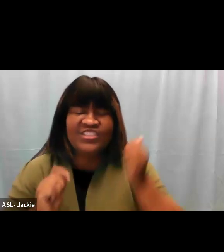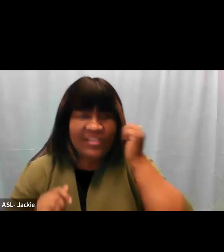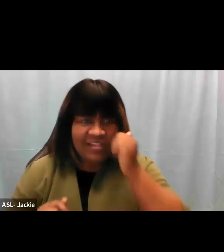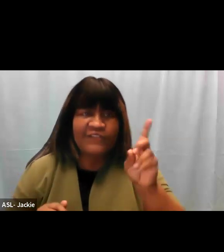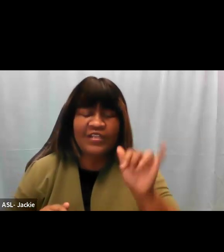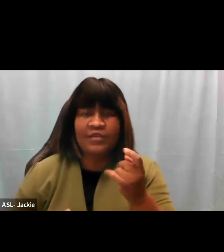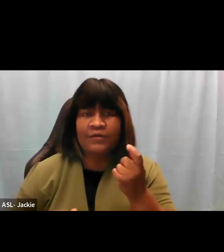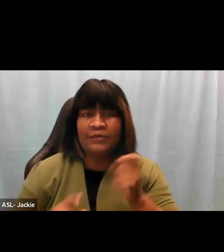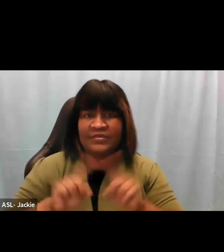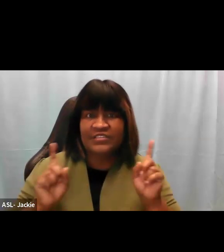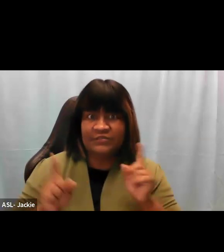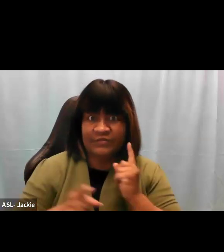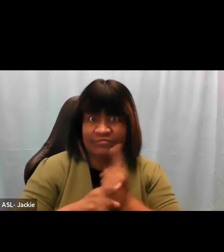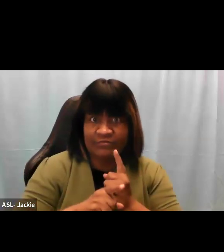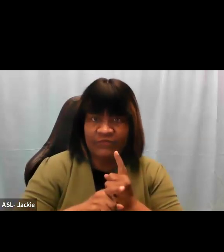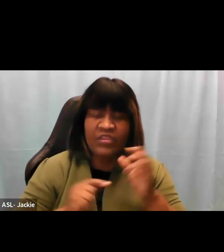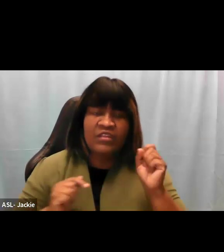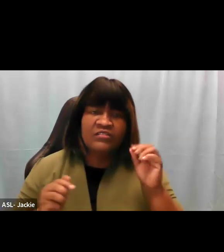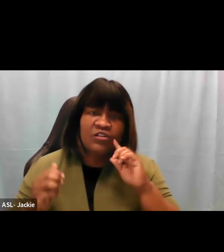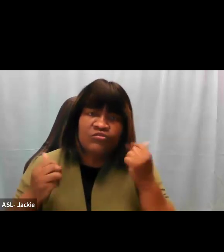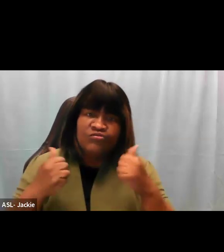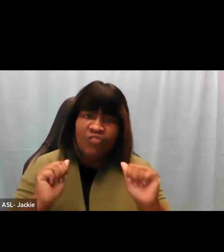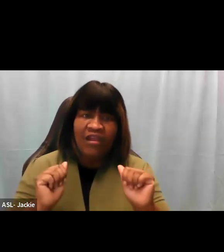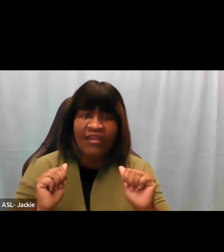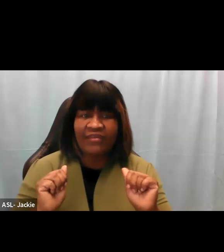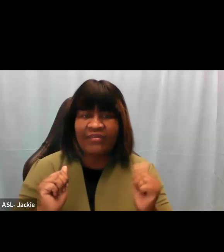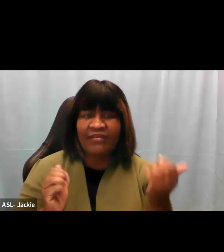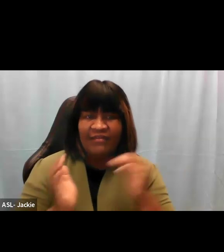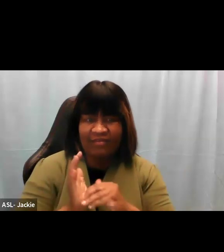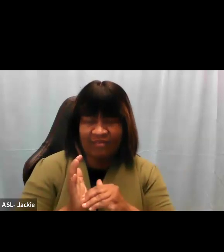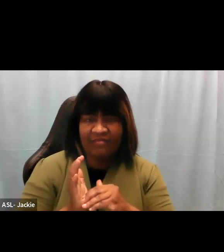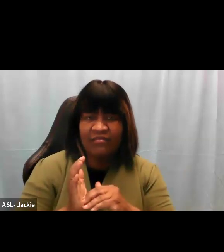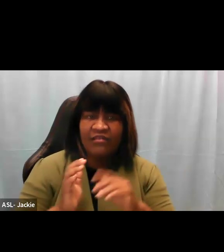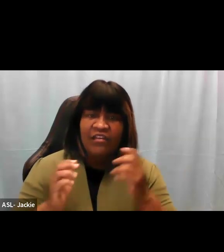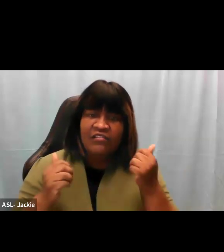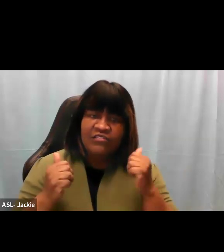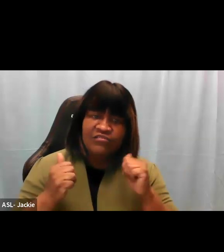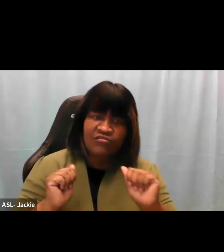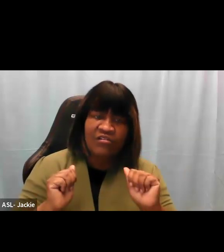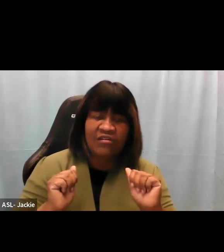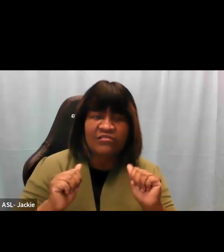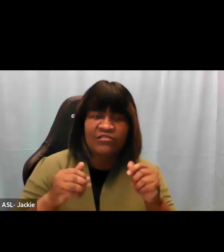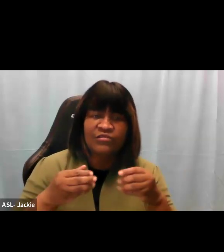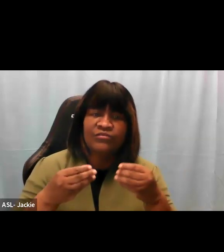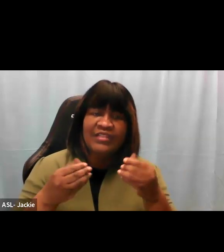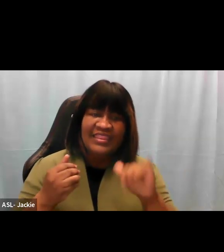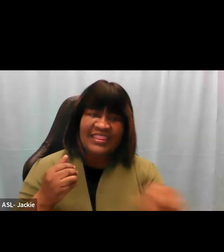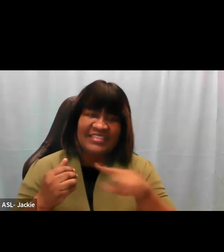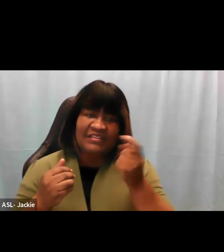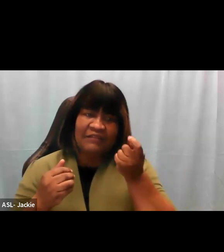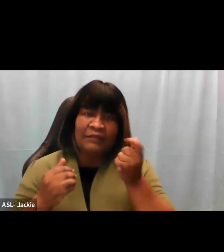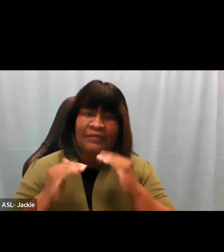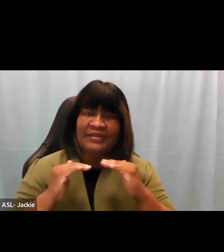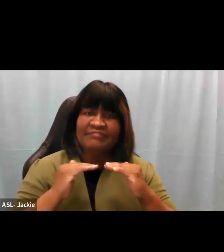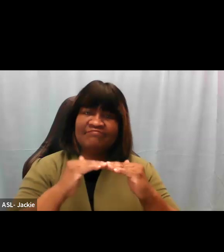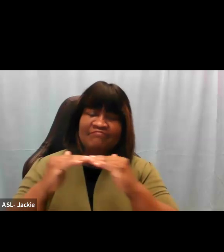little bit different. And charting a life course, again, kind of puts out an even plan. It might get